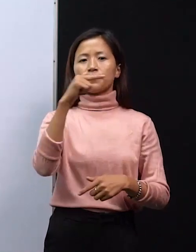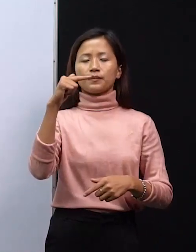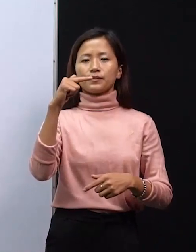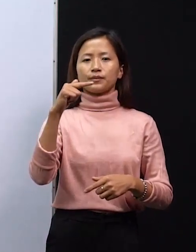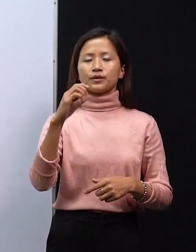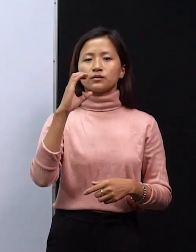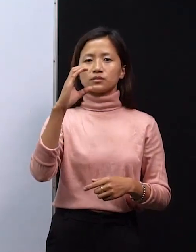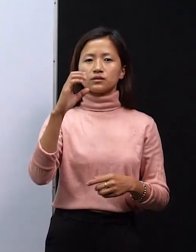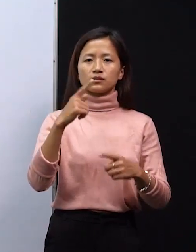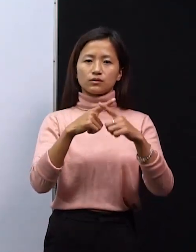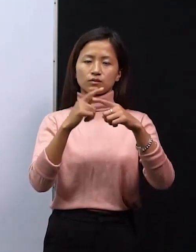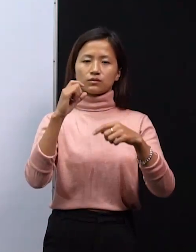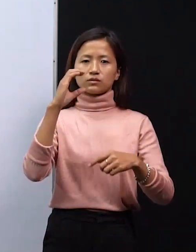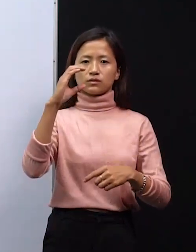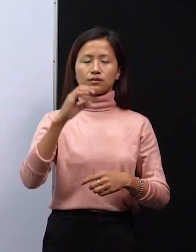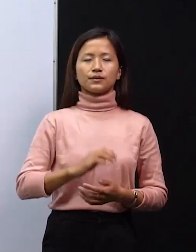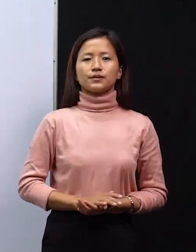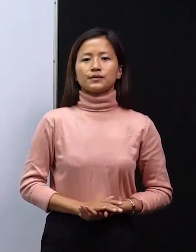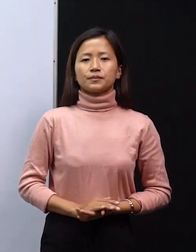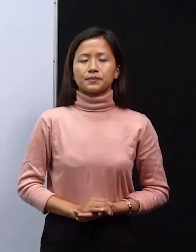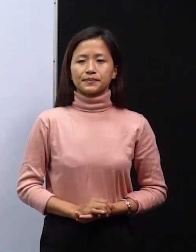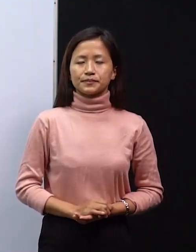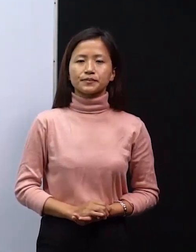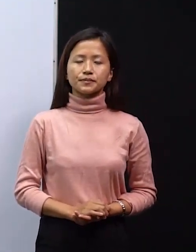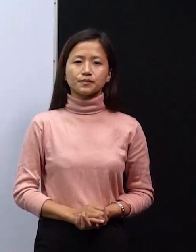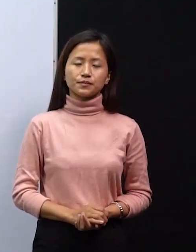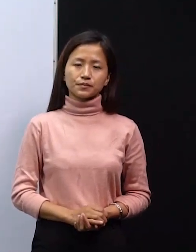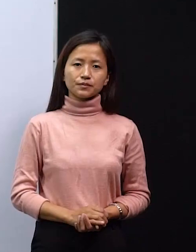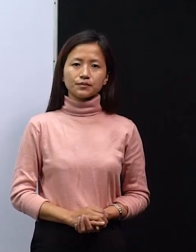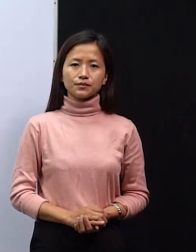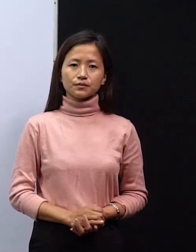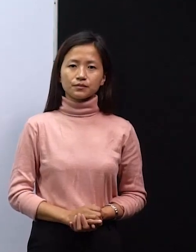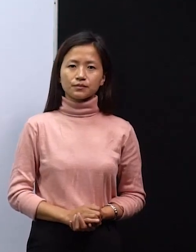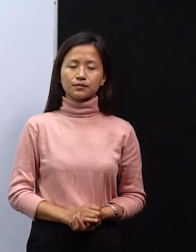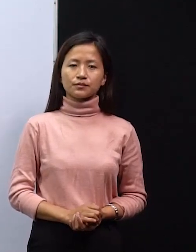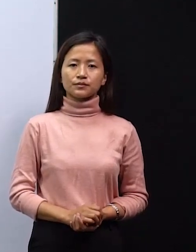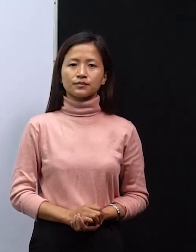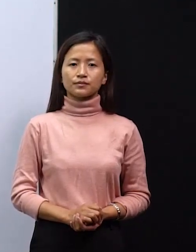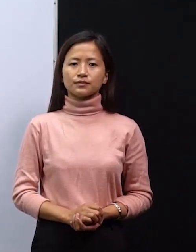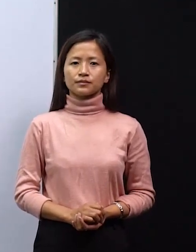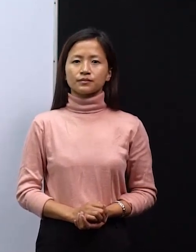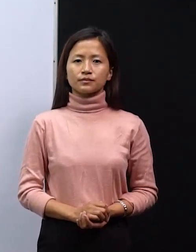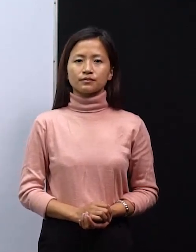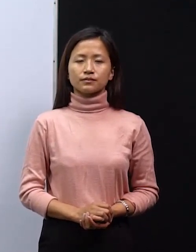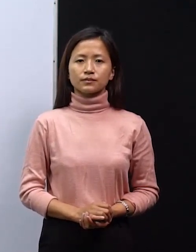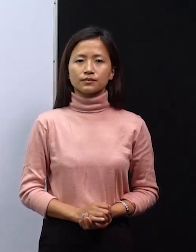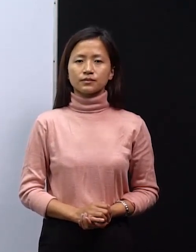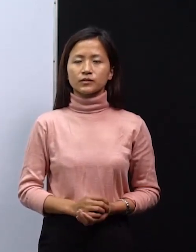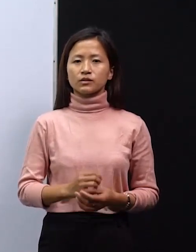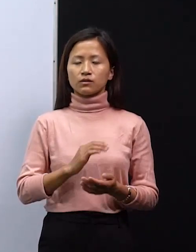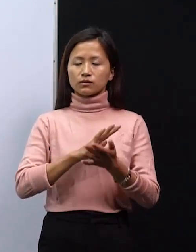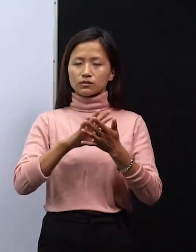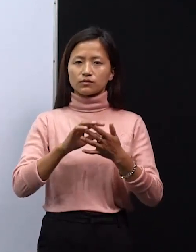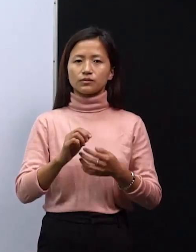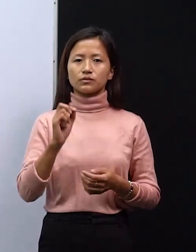minus c into c. All right. So when you solve them, you get 2a's means a